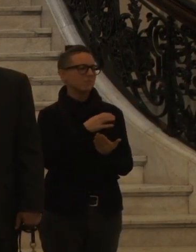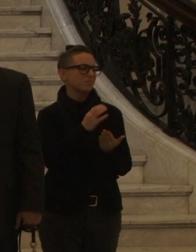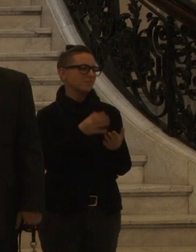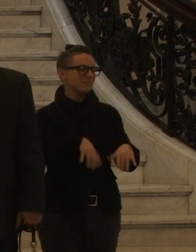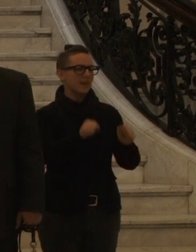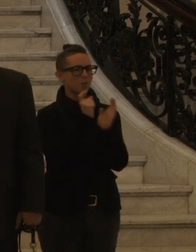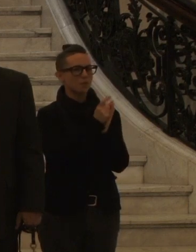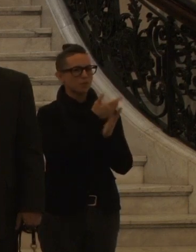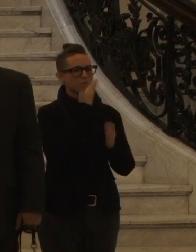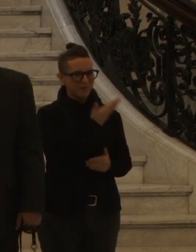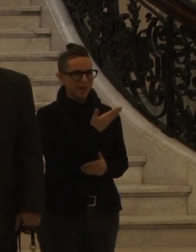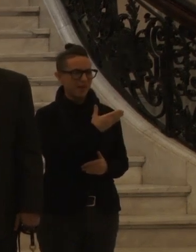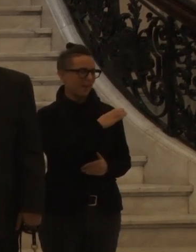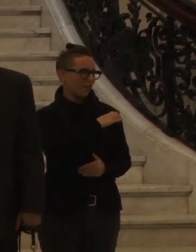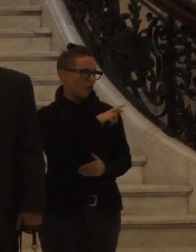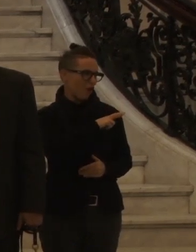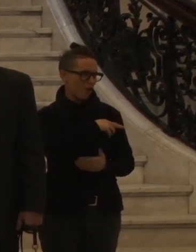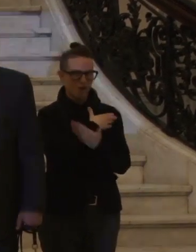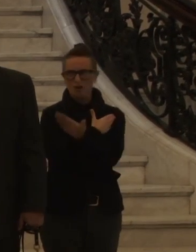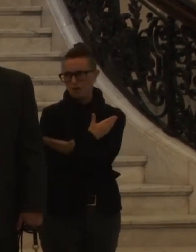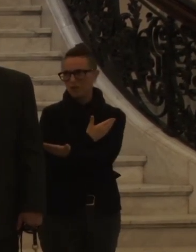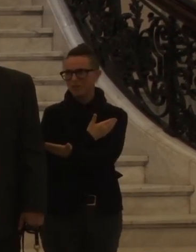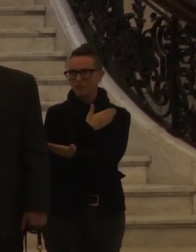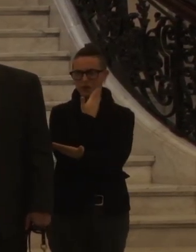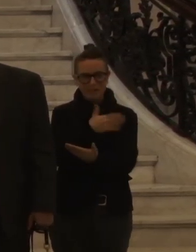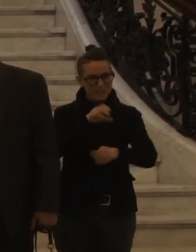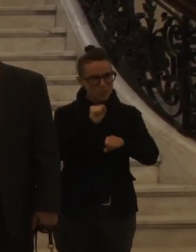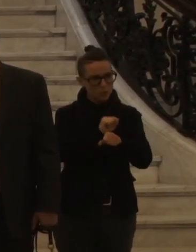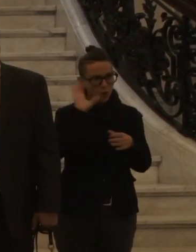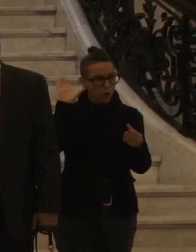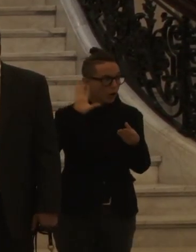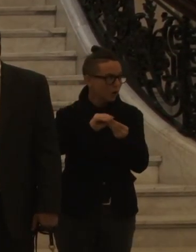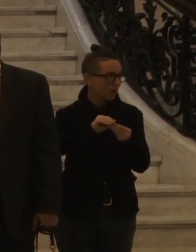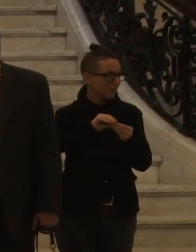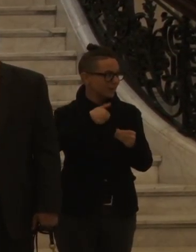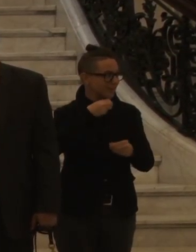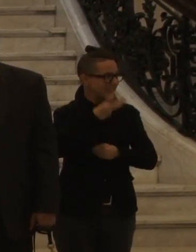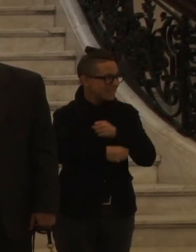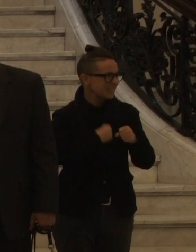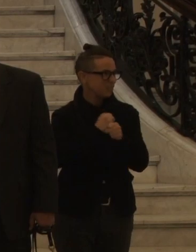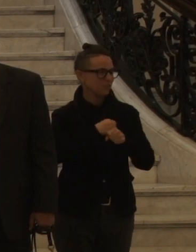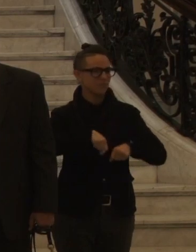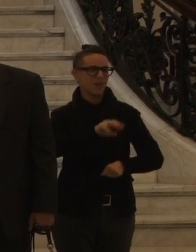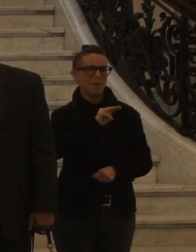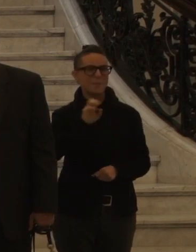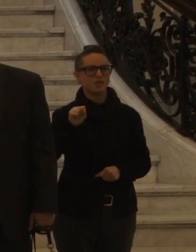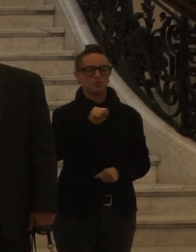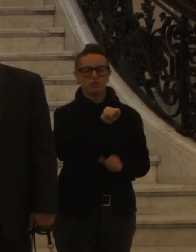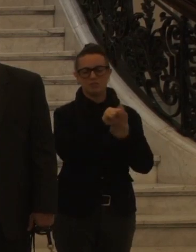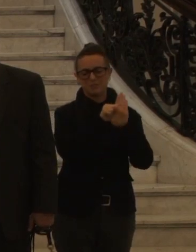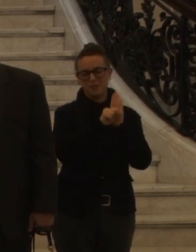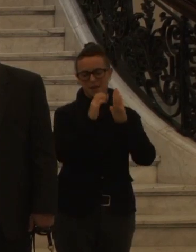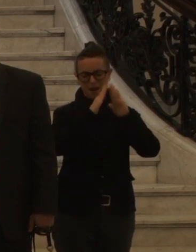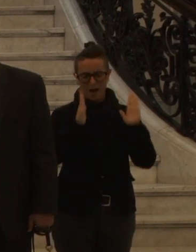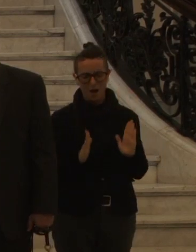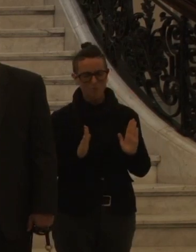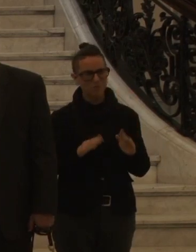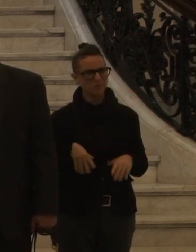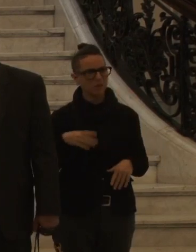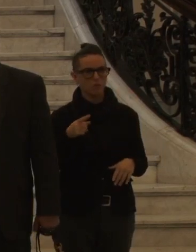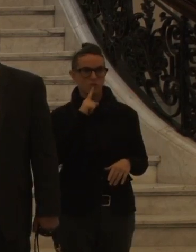Carl Richardson for what he has done over the years here at the Massachusetts State House. He's truly